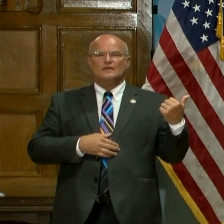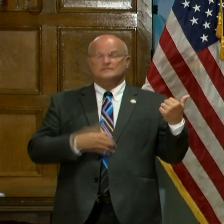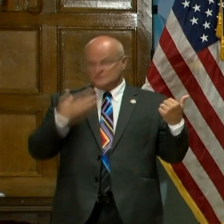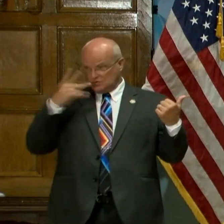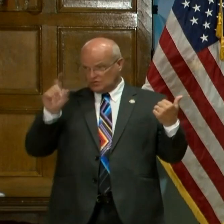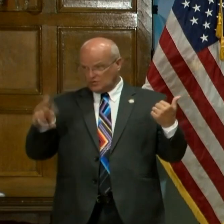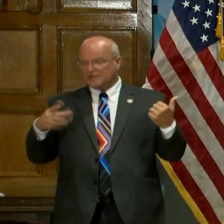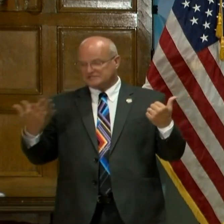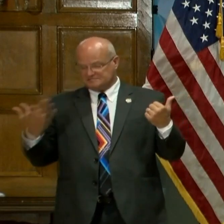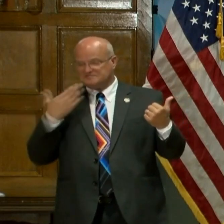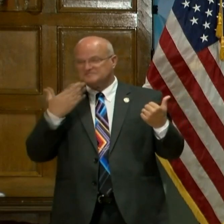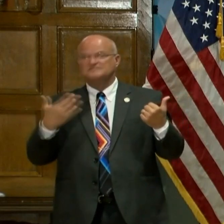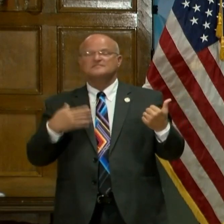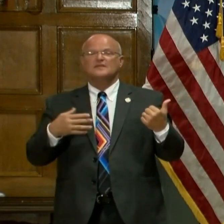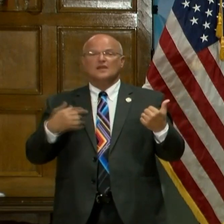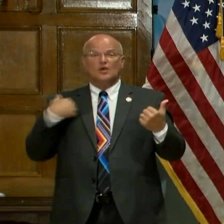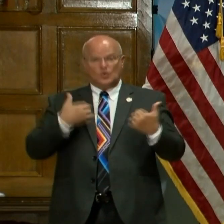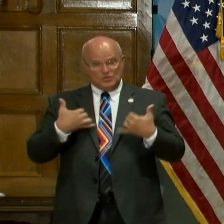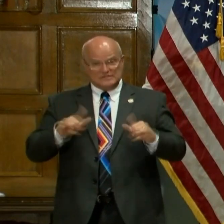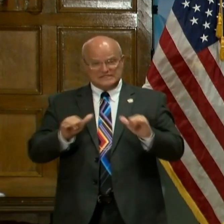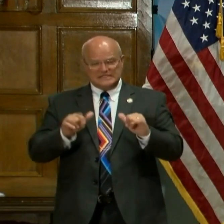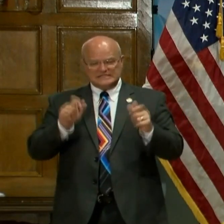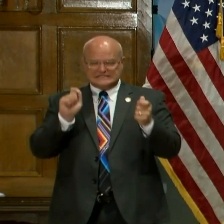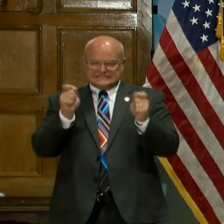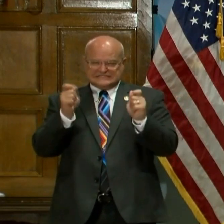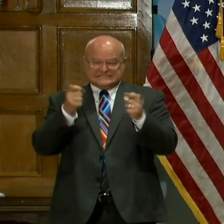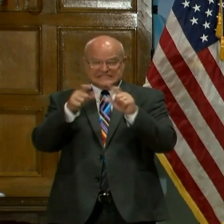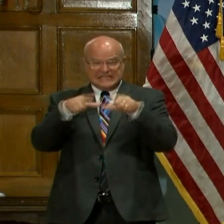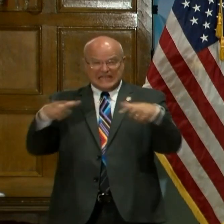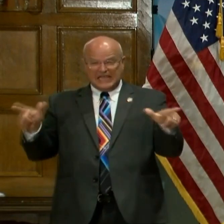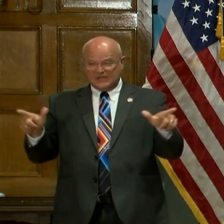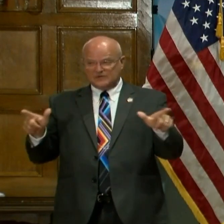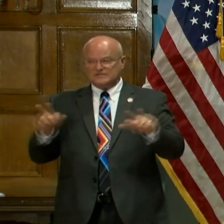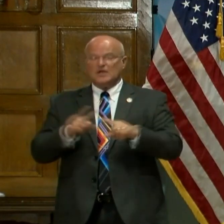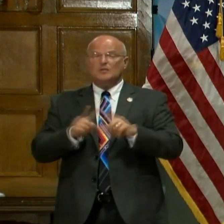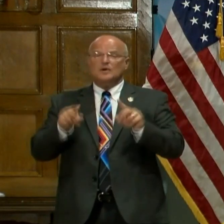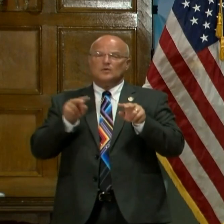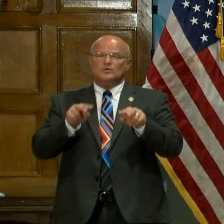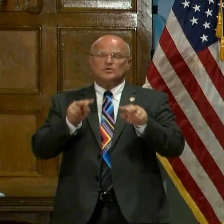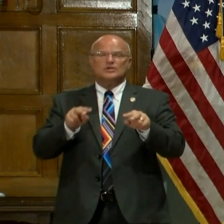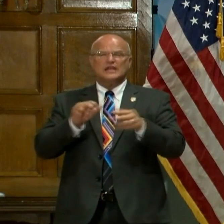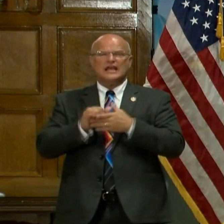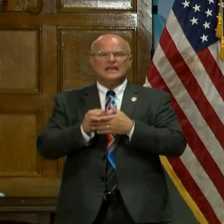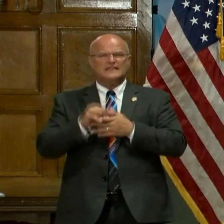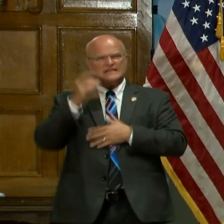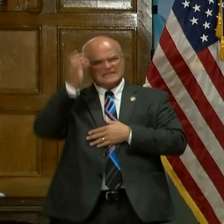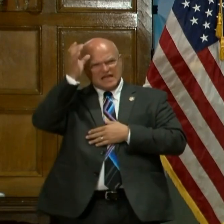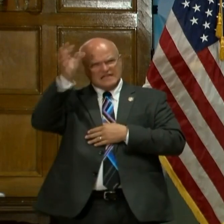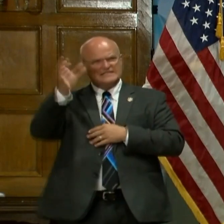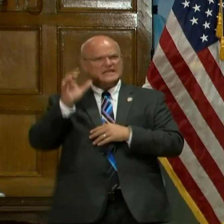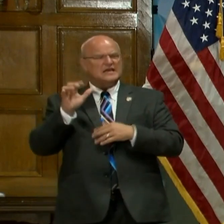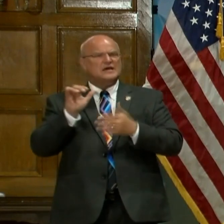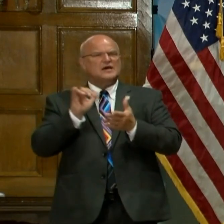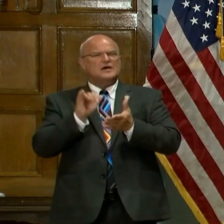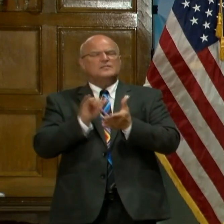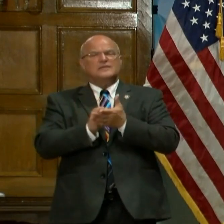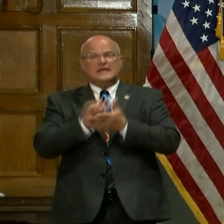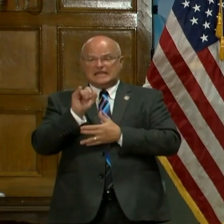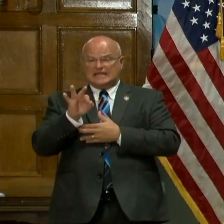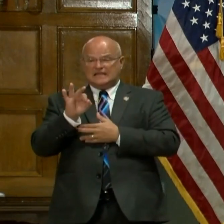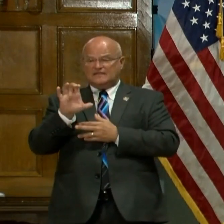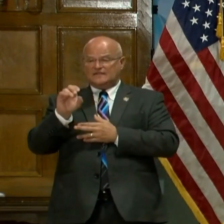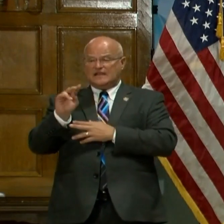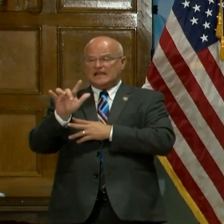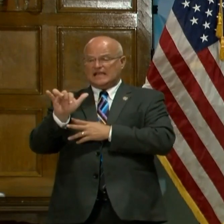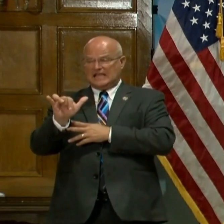It's a good question, and we're still fine-tuning the language there, but we're looking at the concept that if a